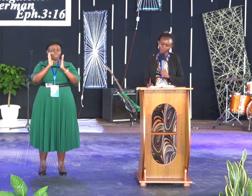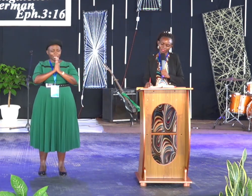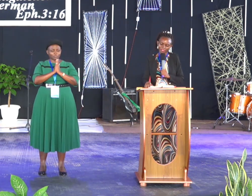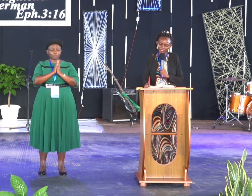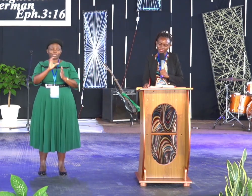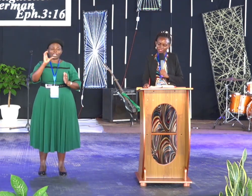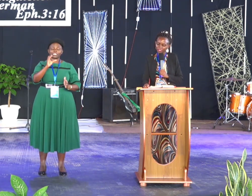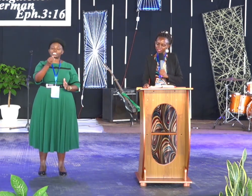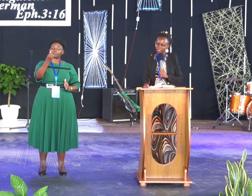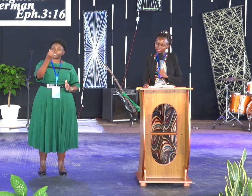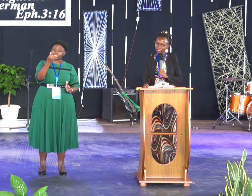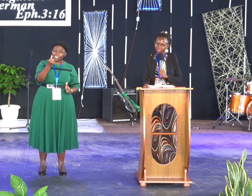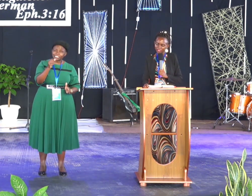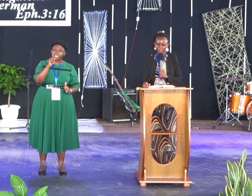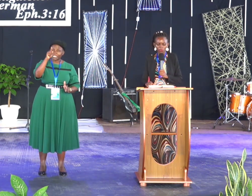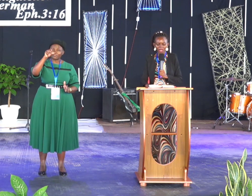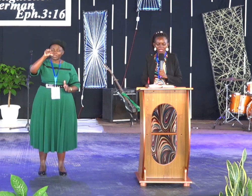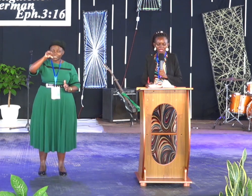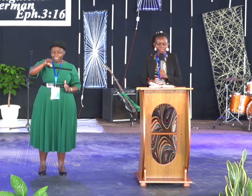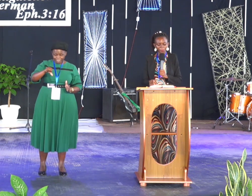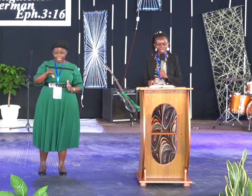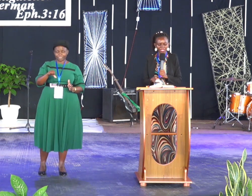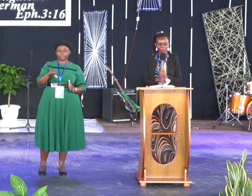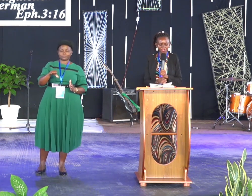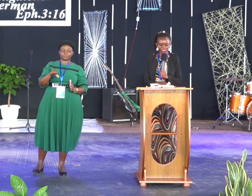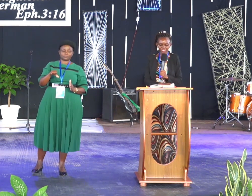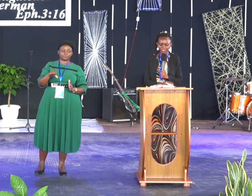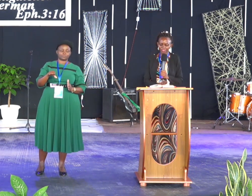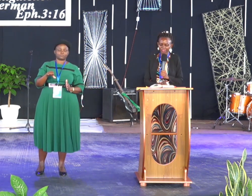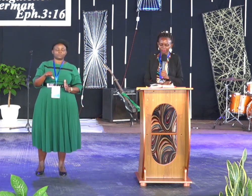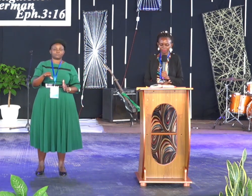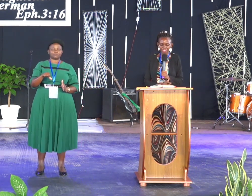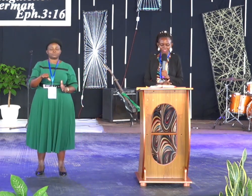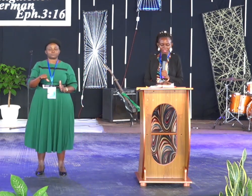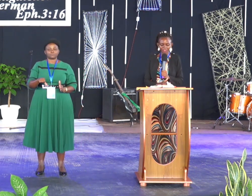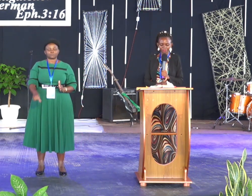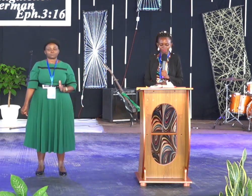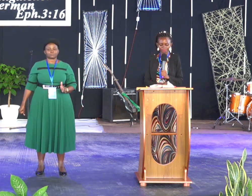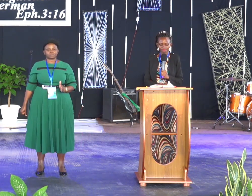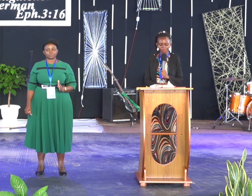The prayer in Matthew 6.